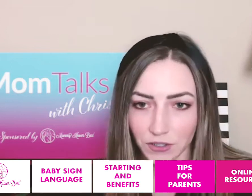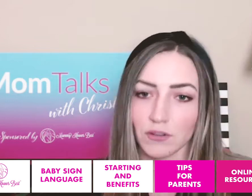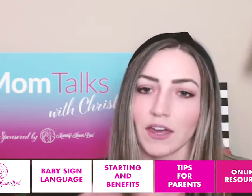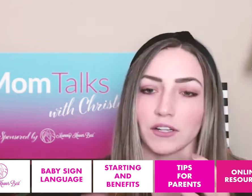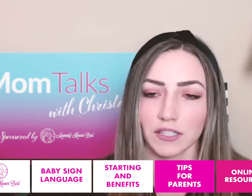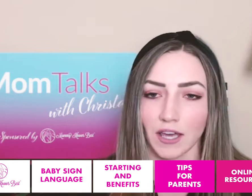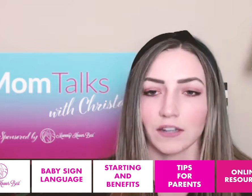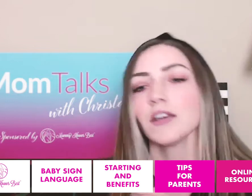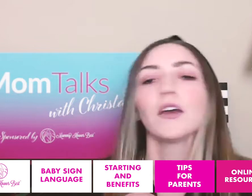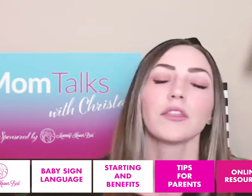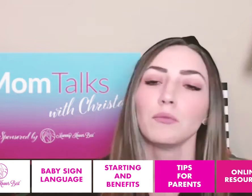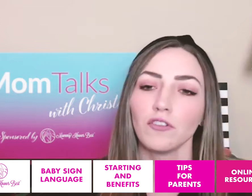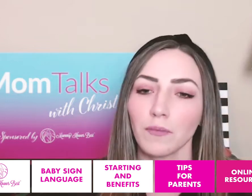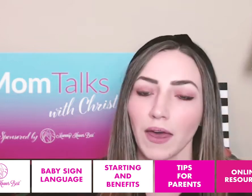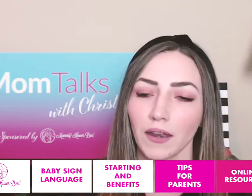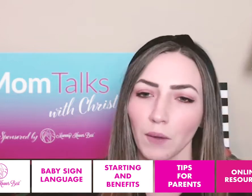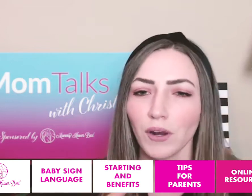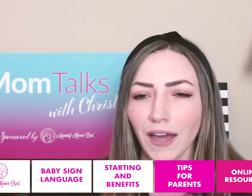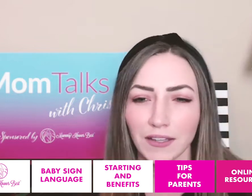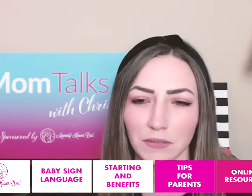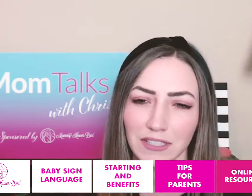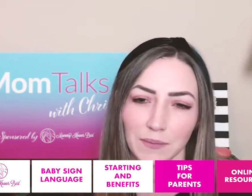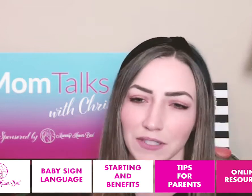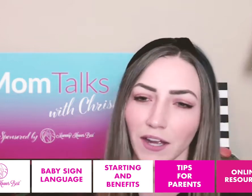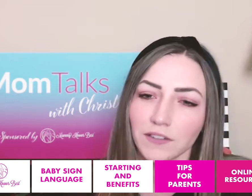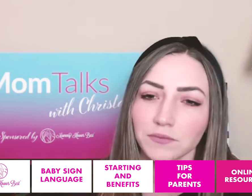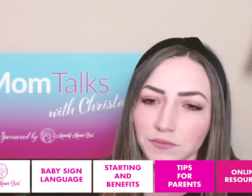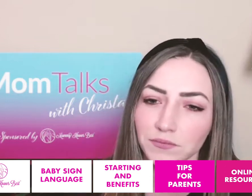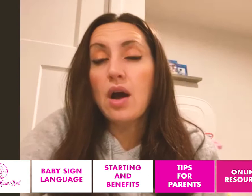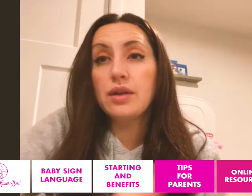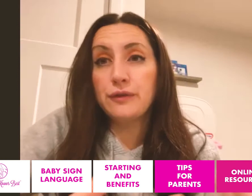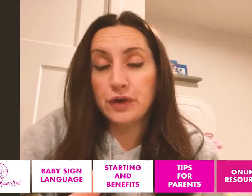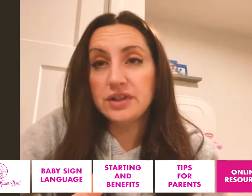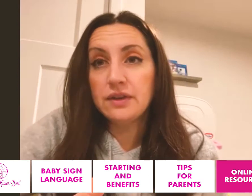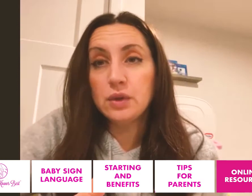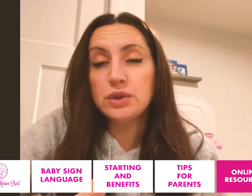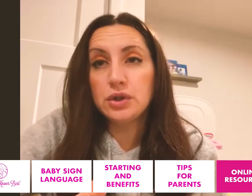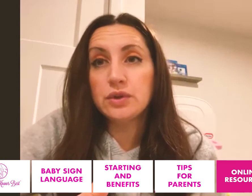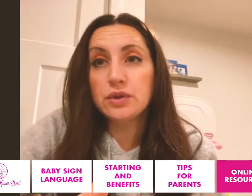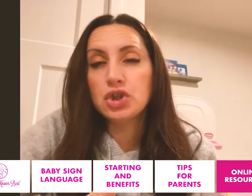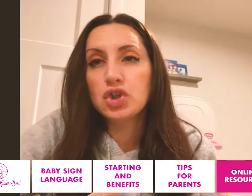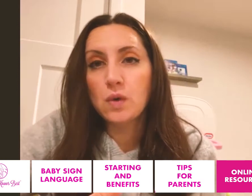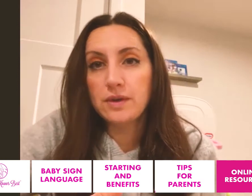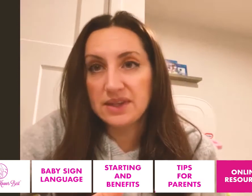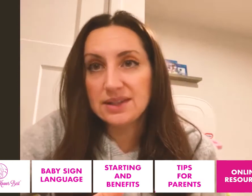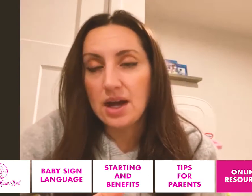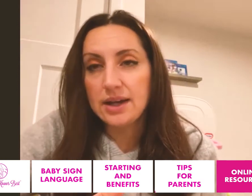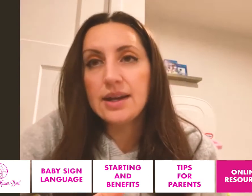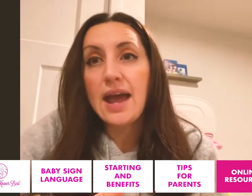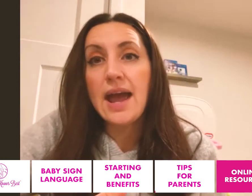they understand the movement? What are kind of some tips there? The first thing that you would do is you would show them the sign and